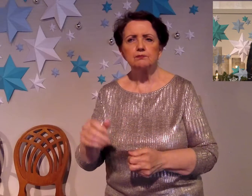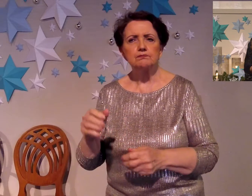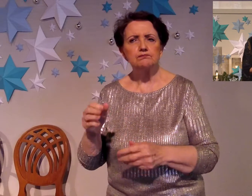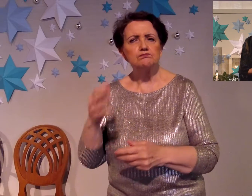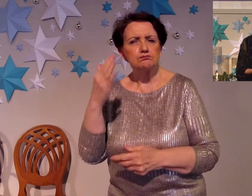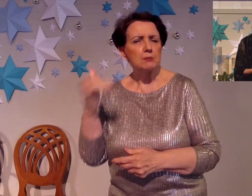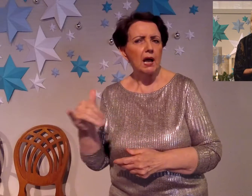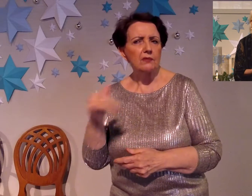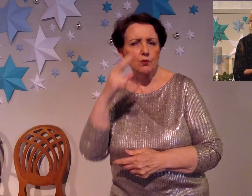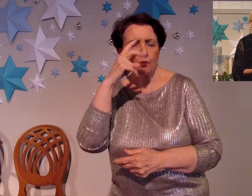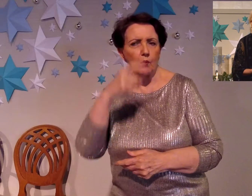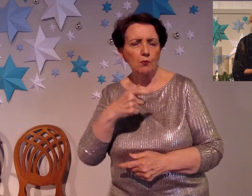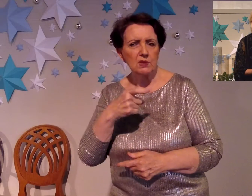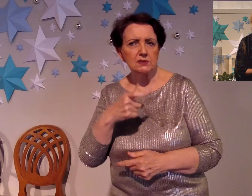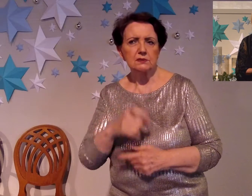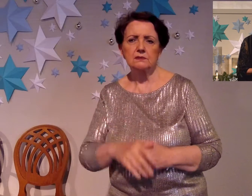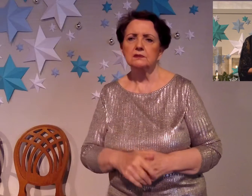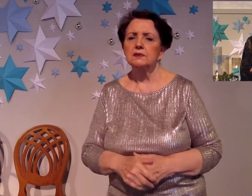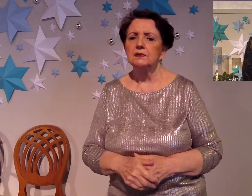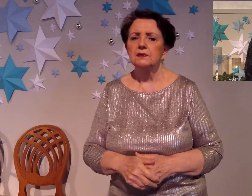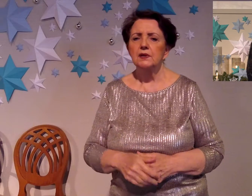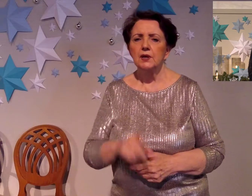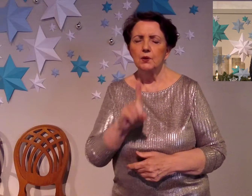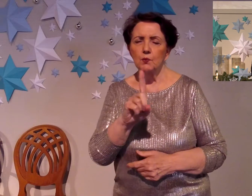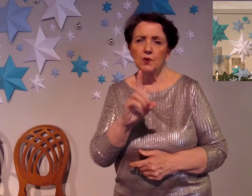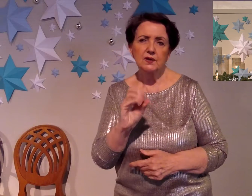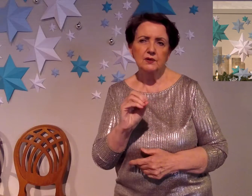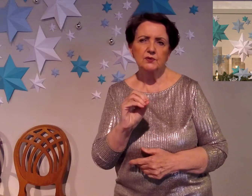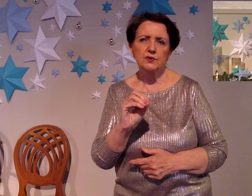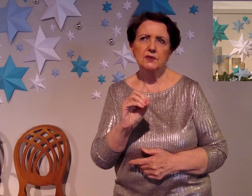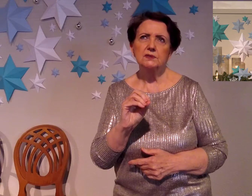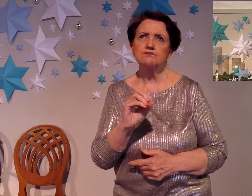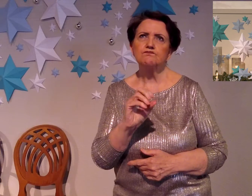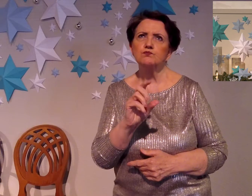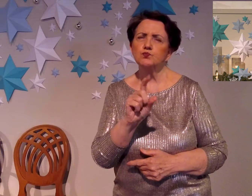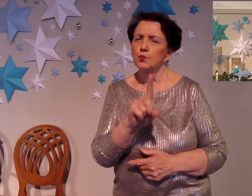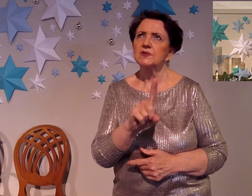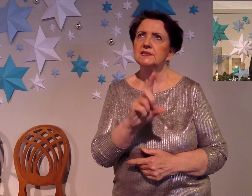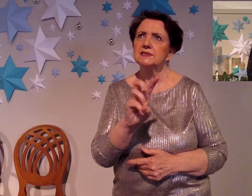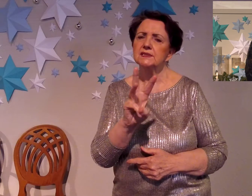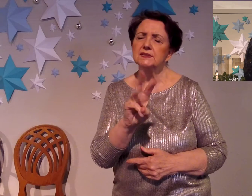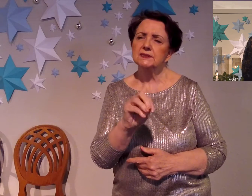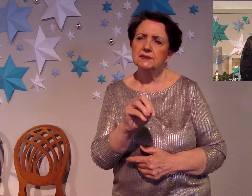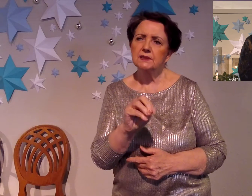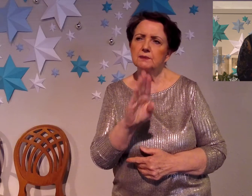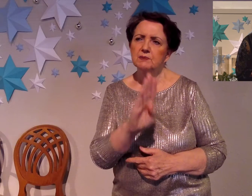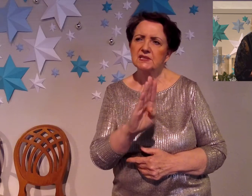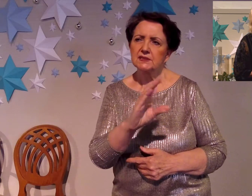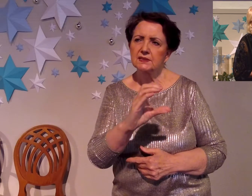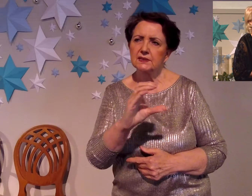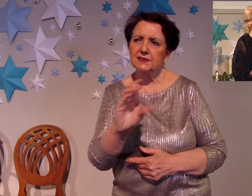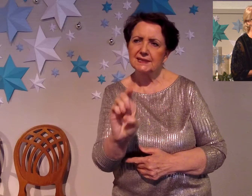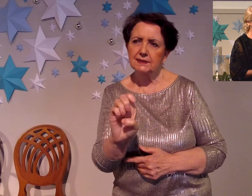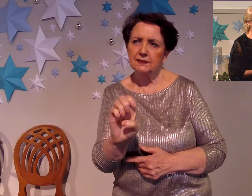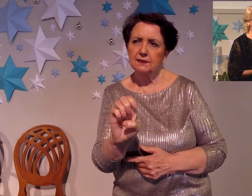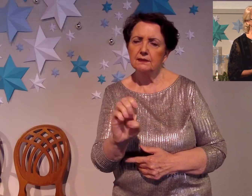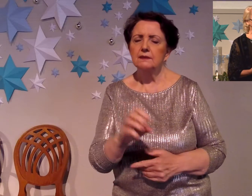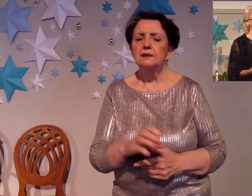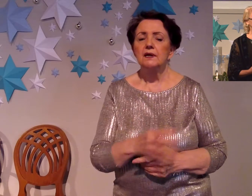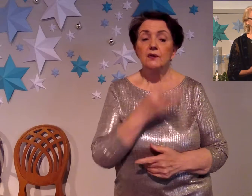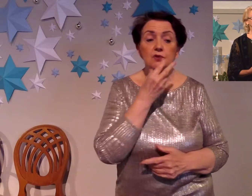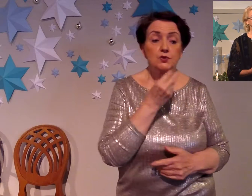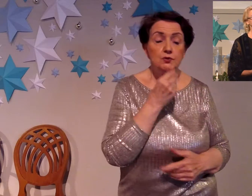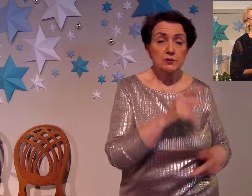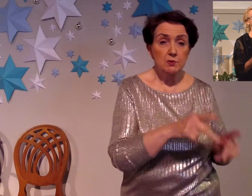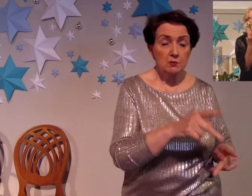150, 160 BCE, and the Jews were wanting to take it back.